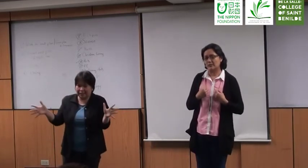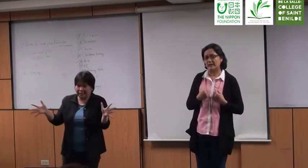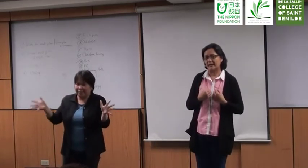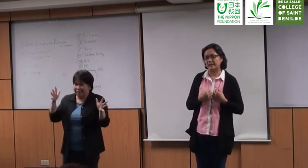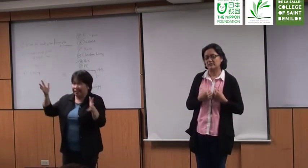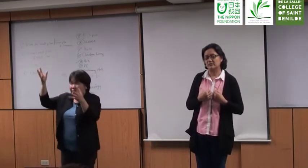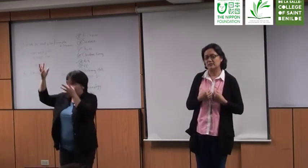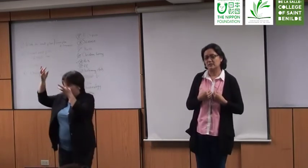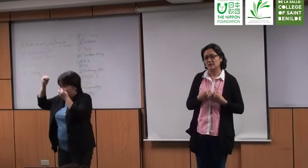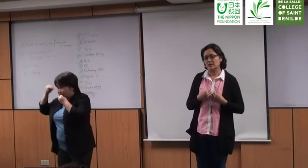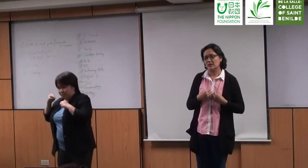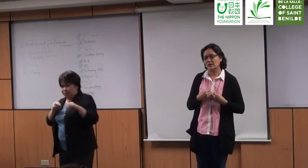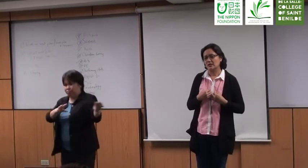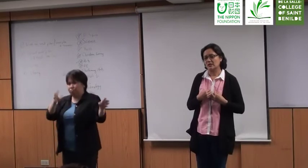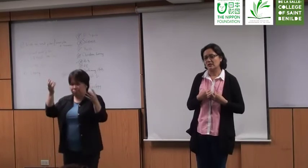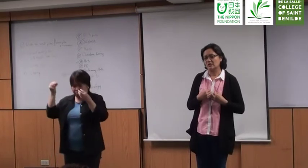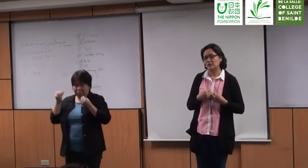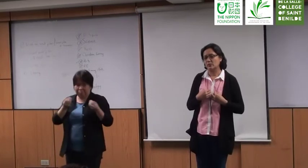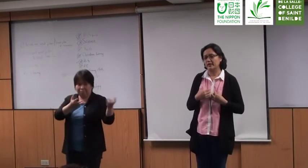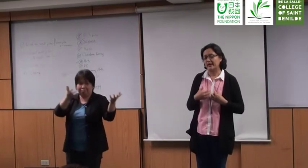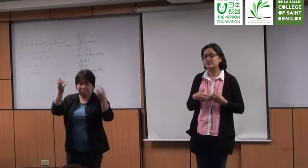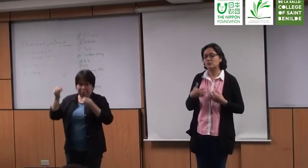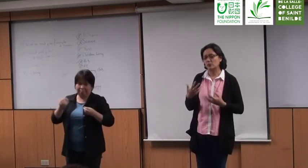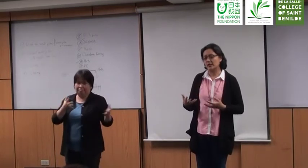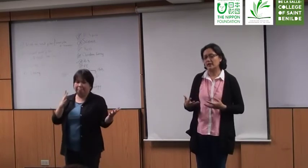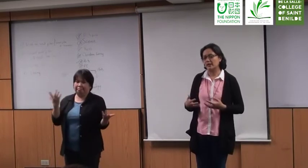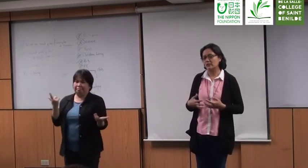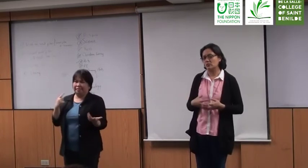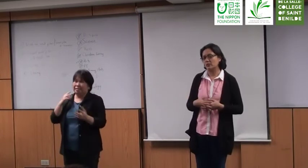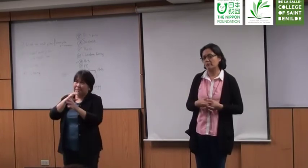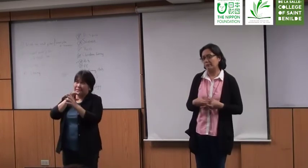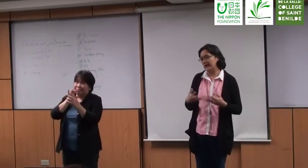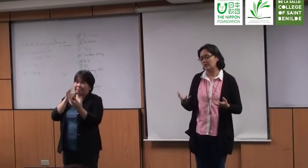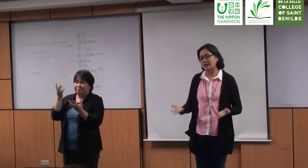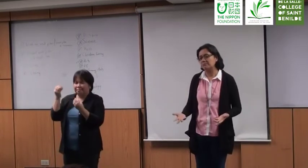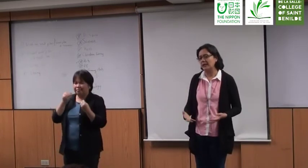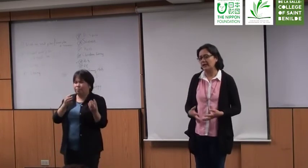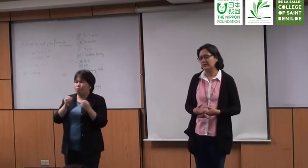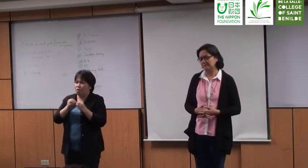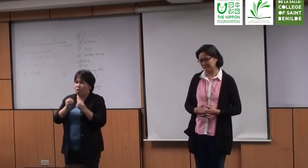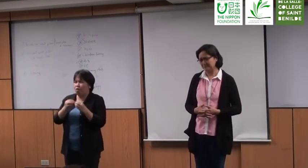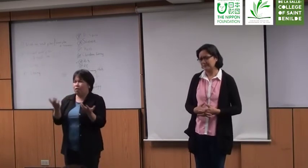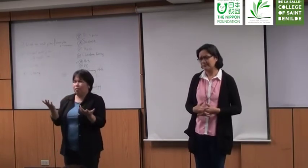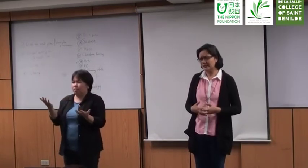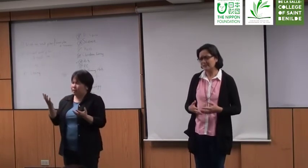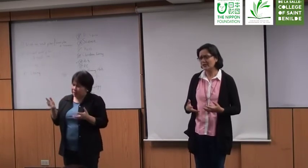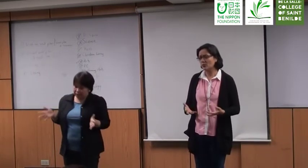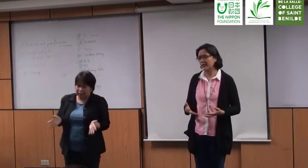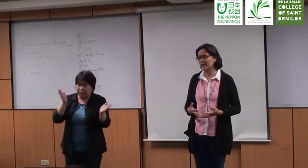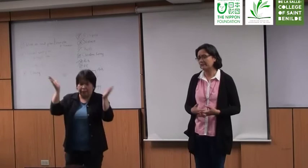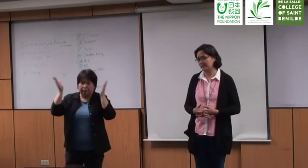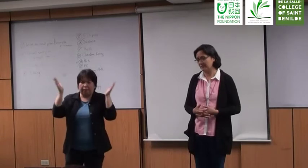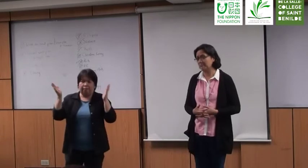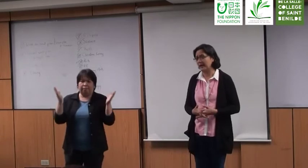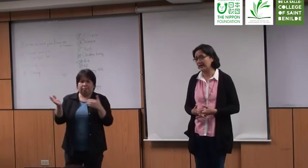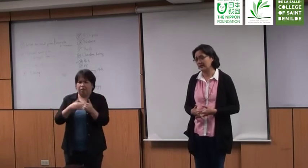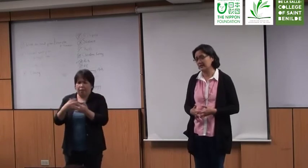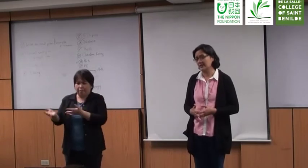in our lives. Doing extra work and doing paid or unpaid is our way